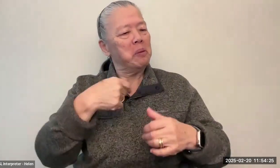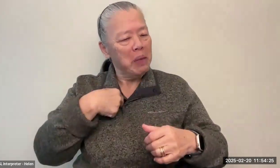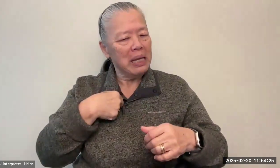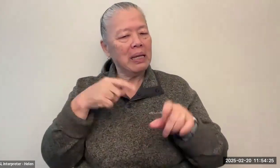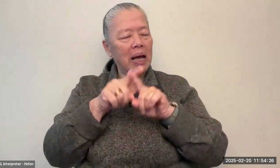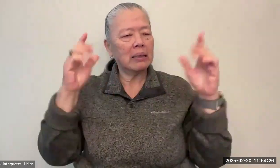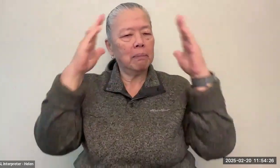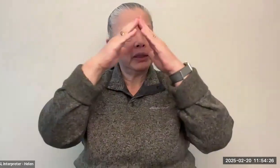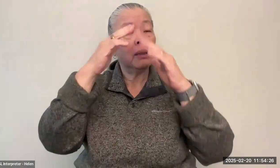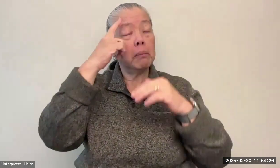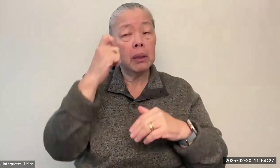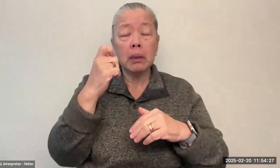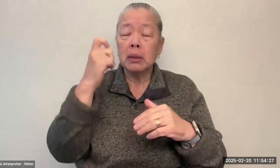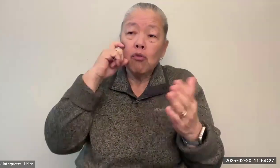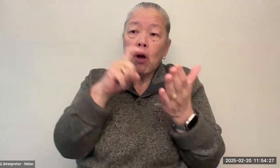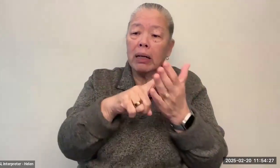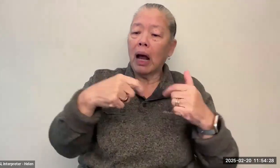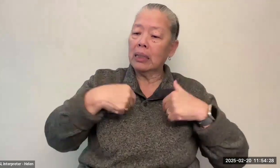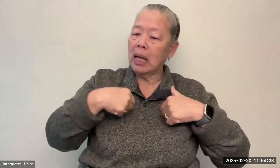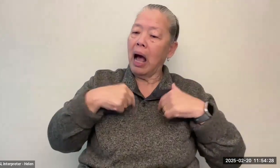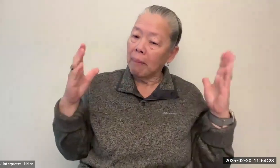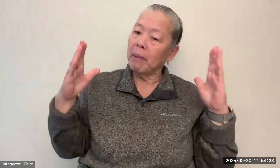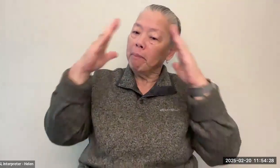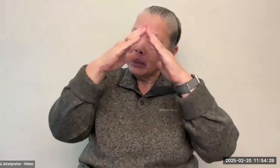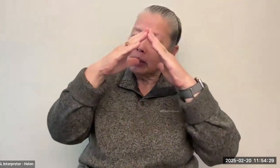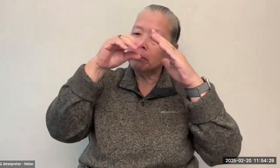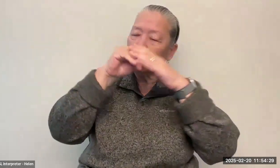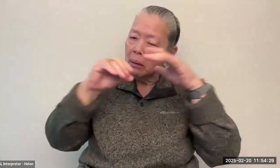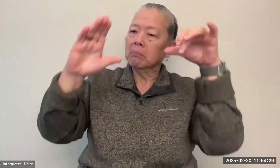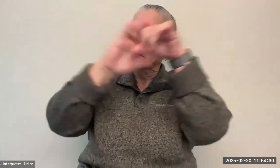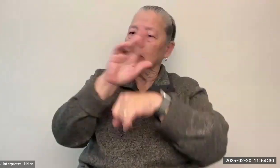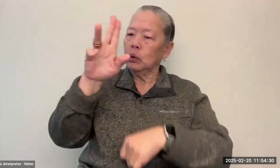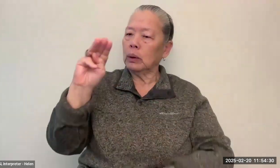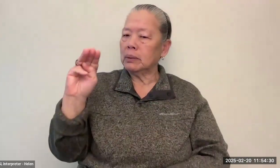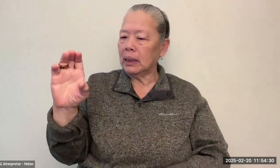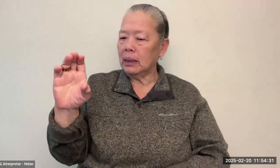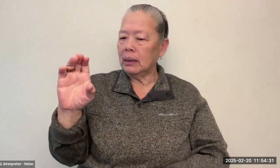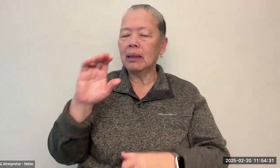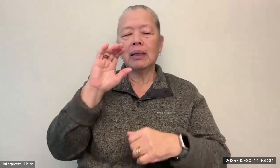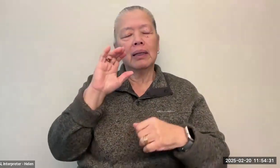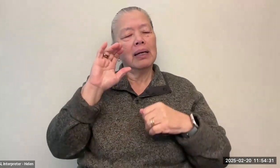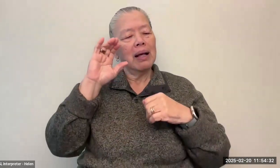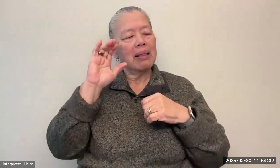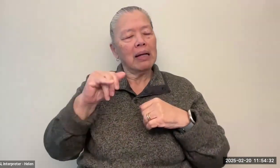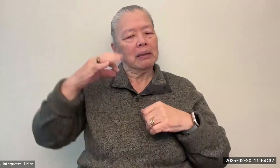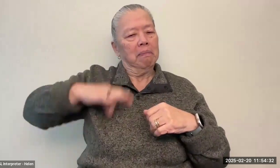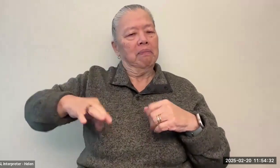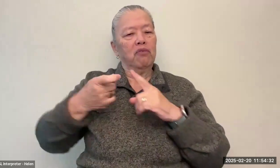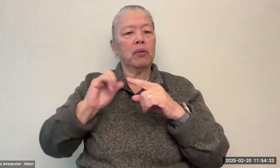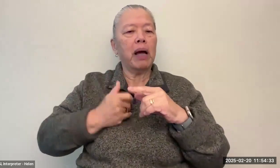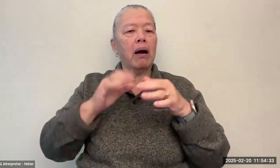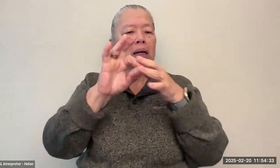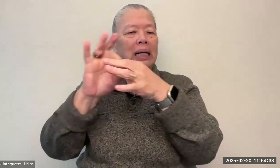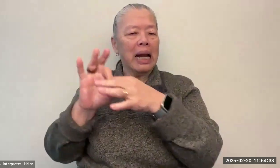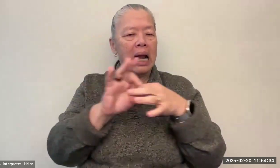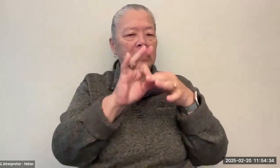they recognize that I am a bishop of the entire denomination. That's one of the gifts that we have from our connection. And so